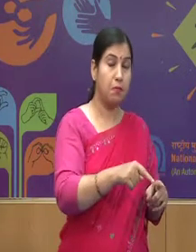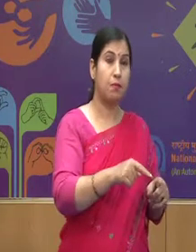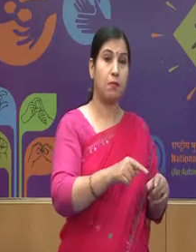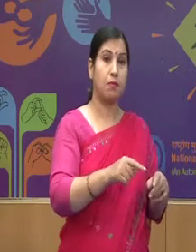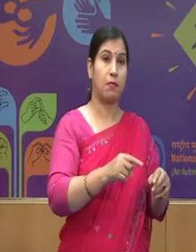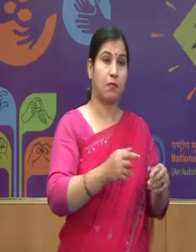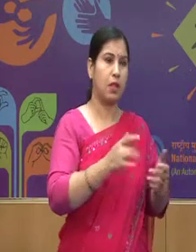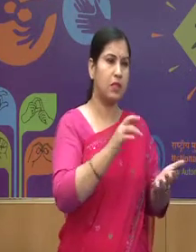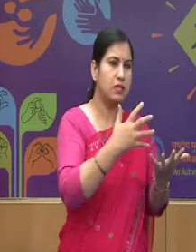backward.